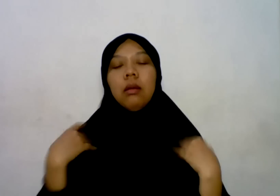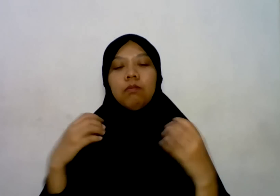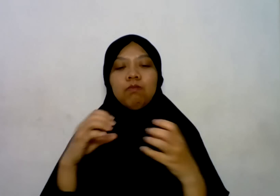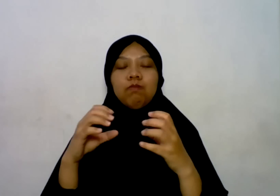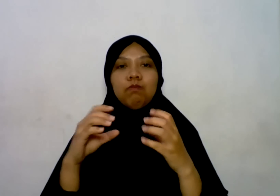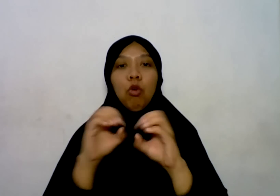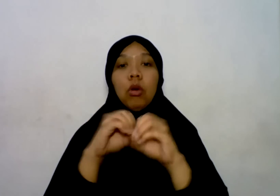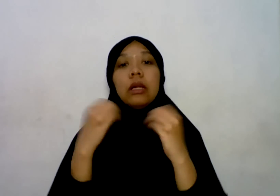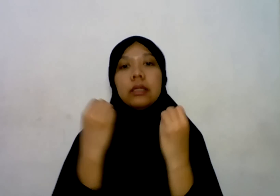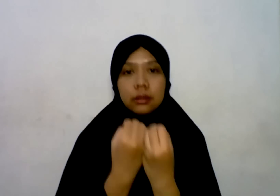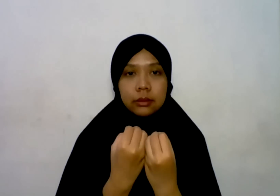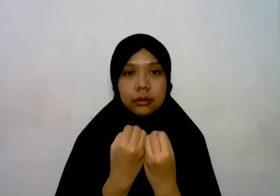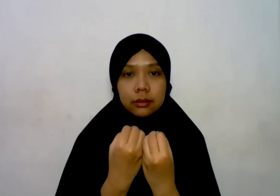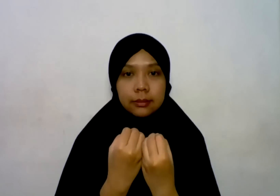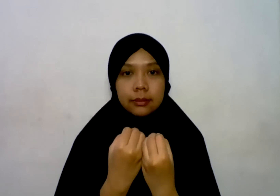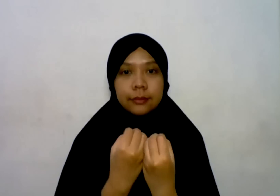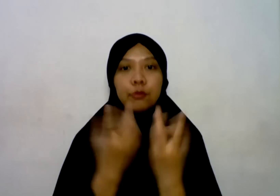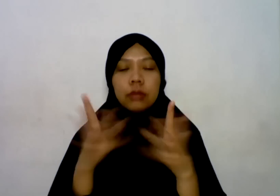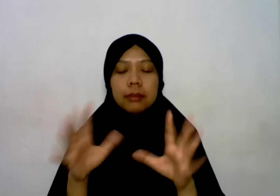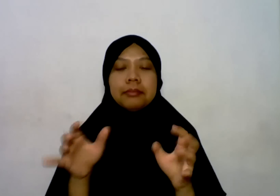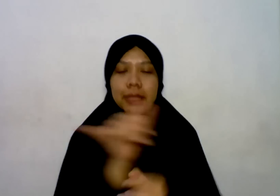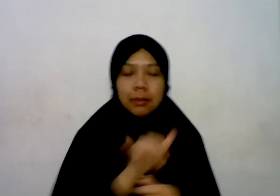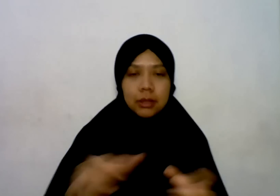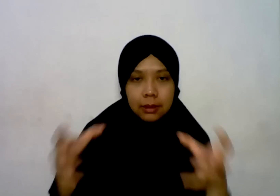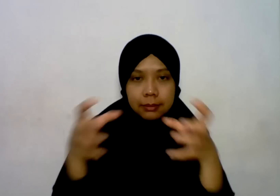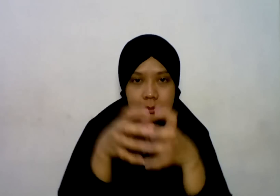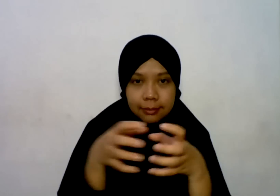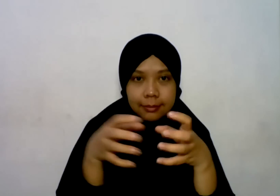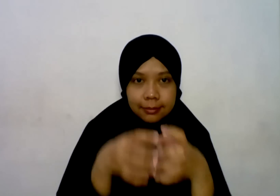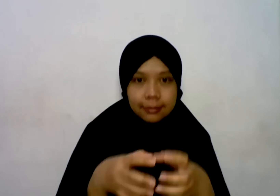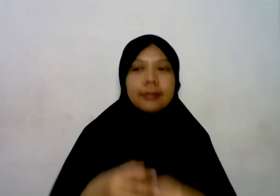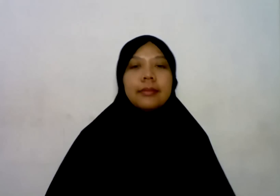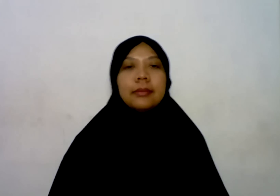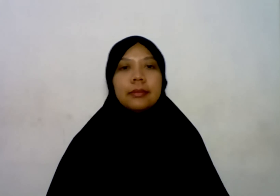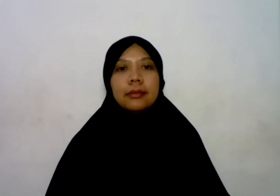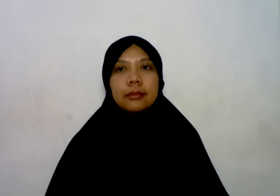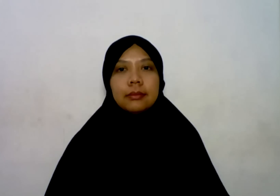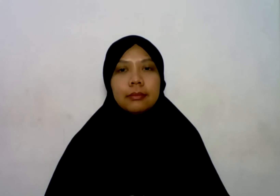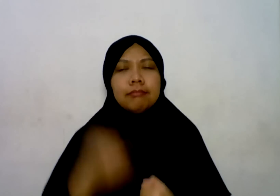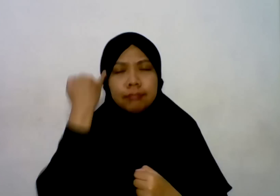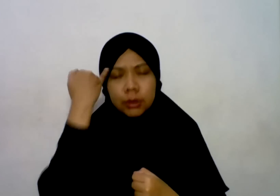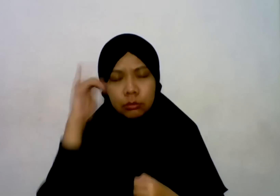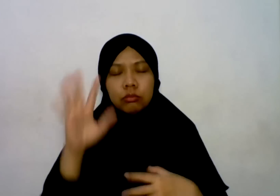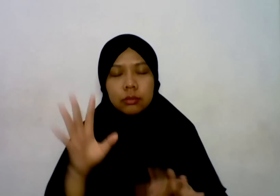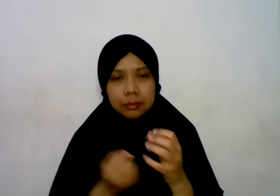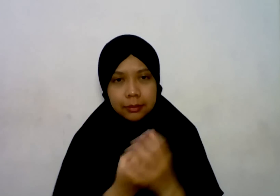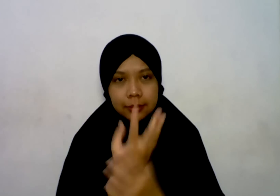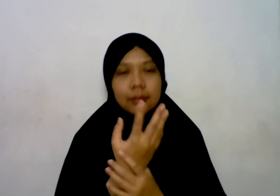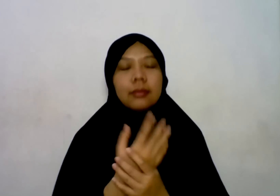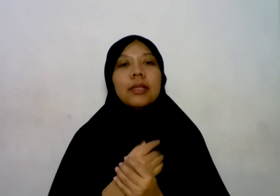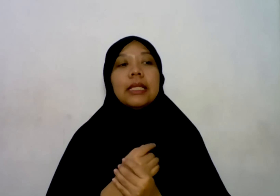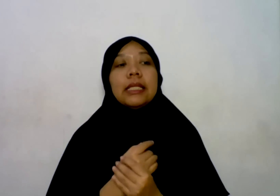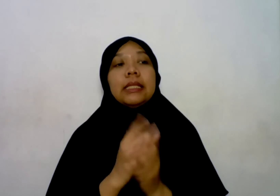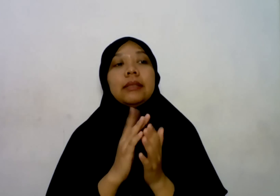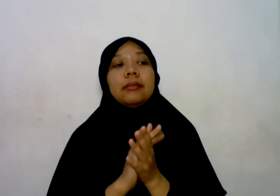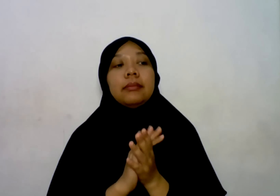and collectivizing and intellectualizing in ways that we need to listen to